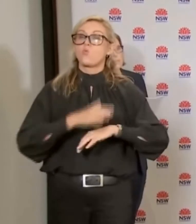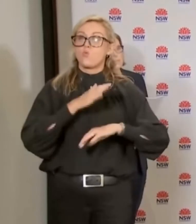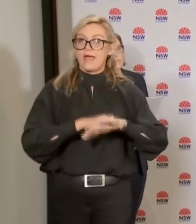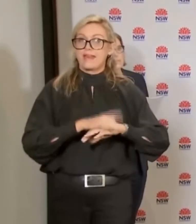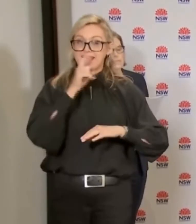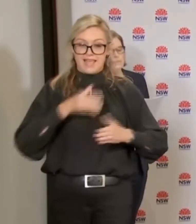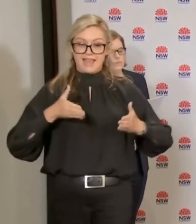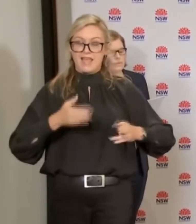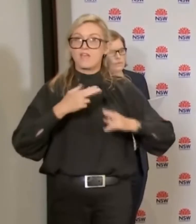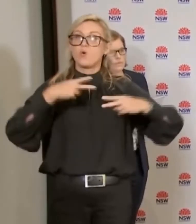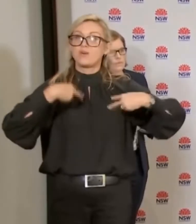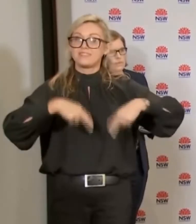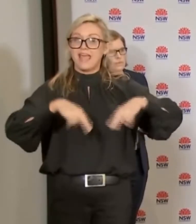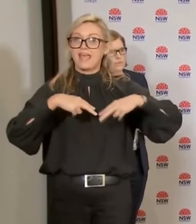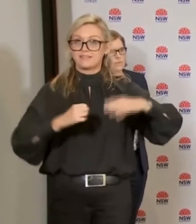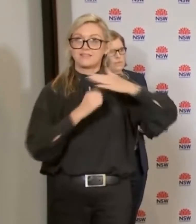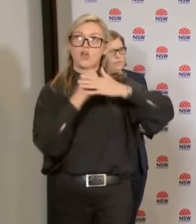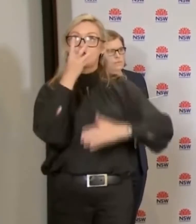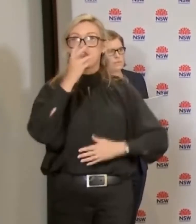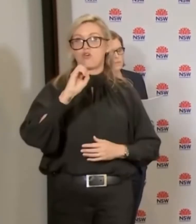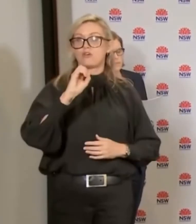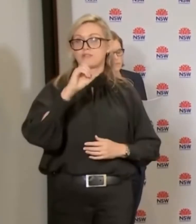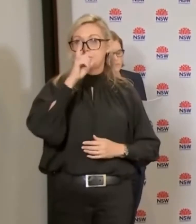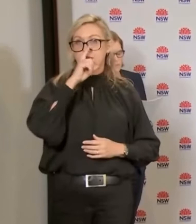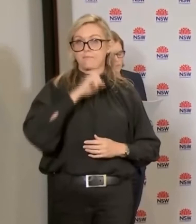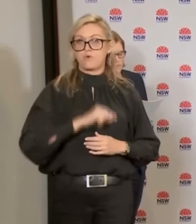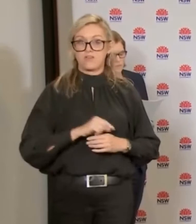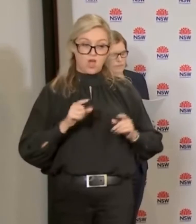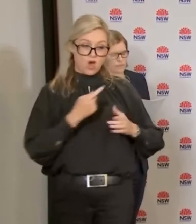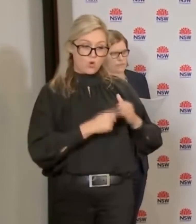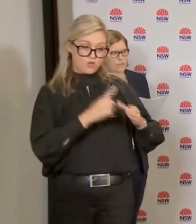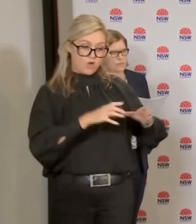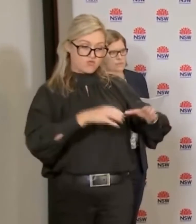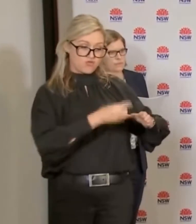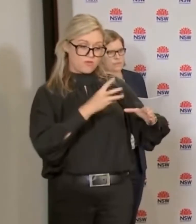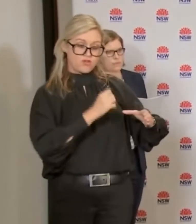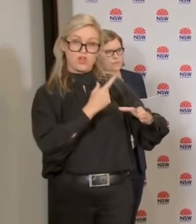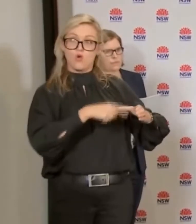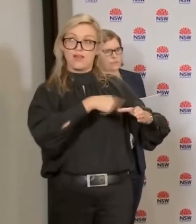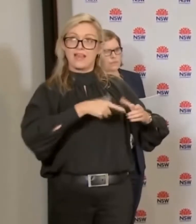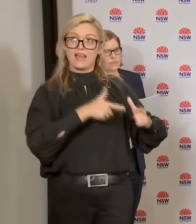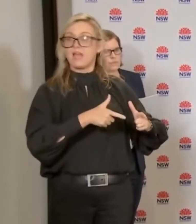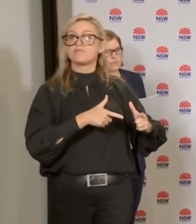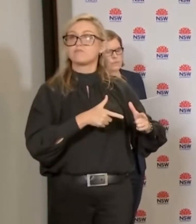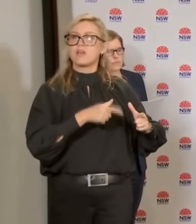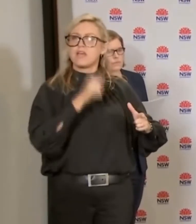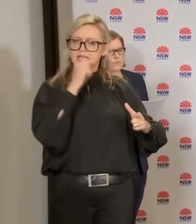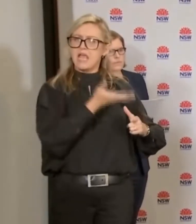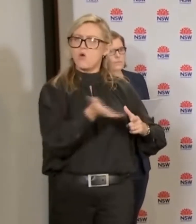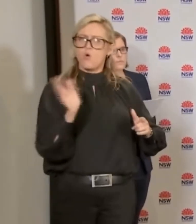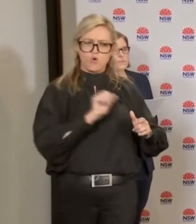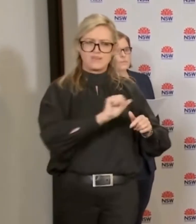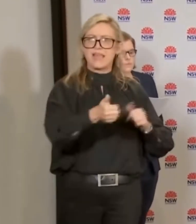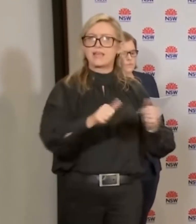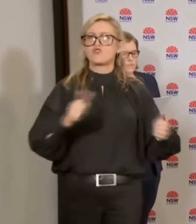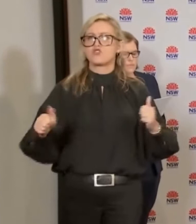dance floor at any one time, and it doesn't have to be the same 30 people. So essentially, each of your guests will be able to have a dance,